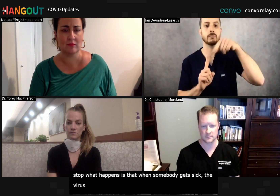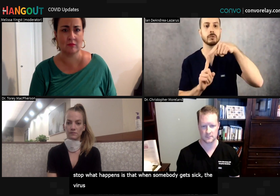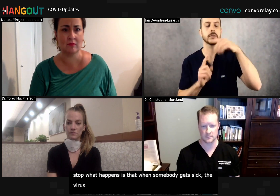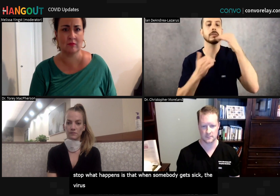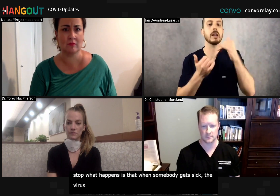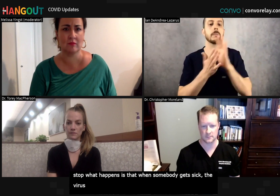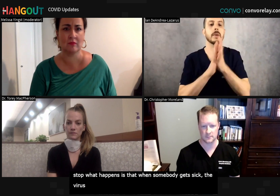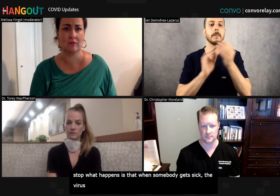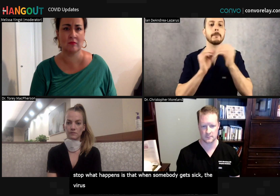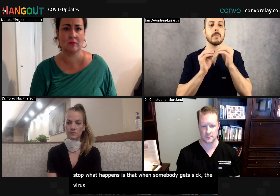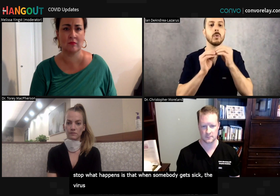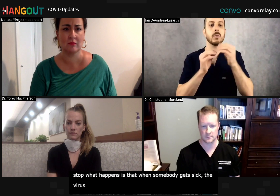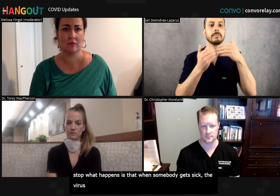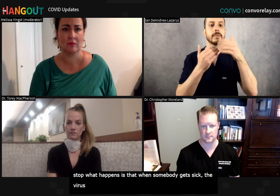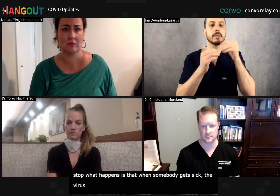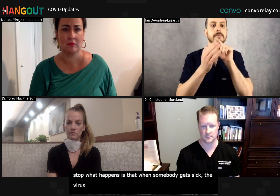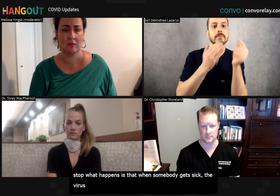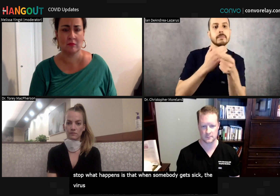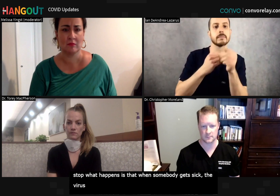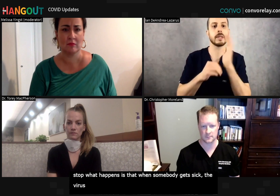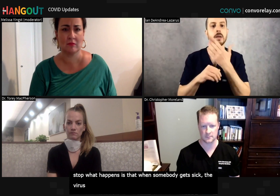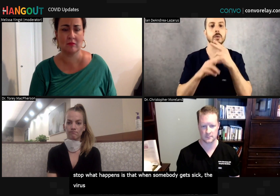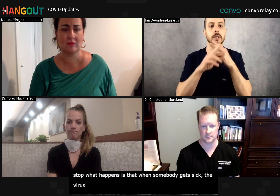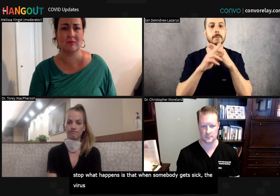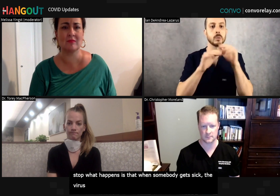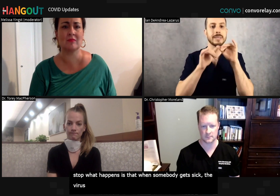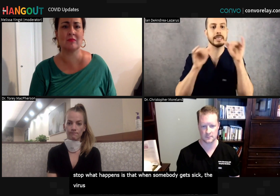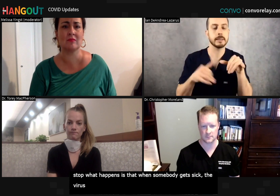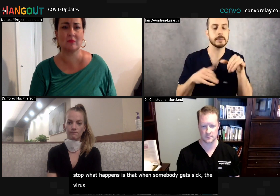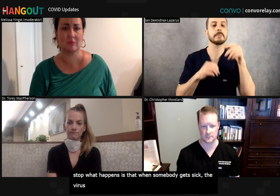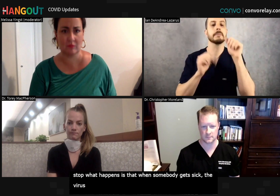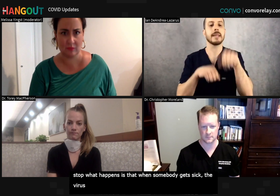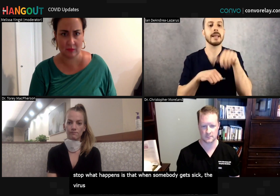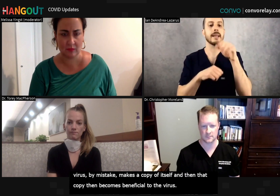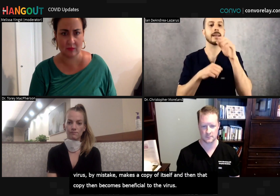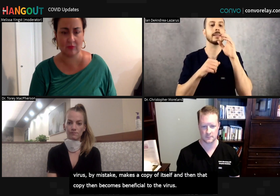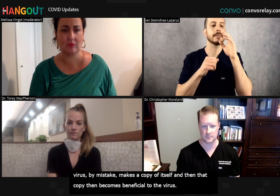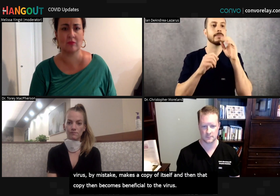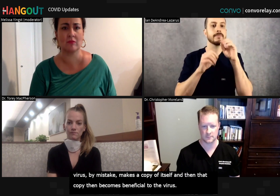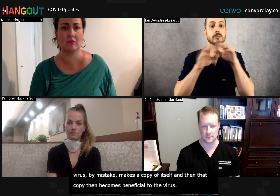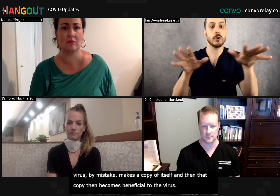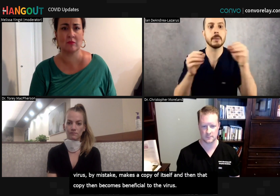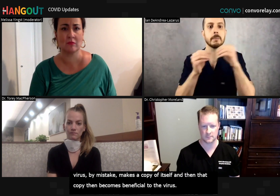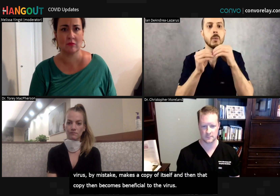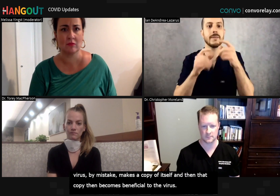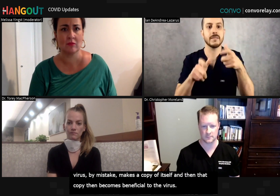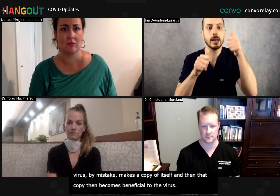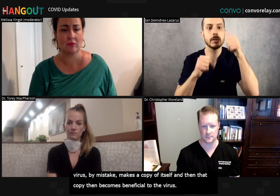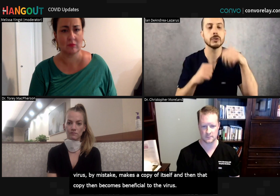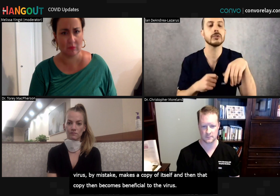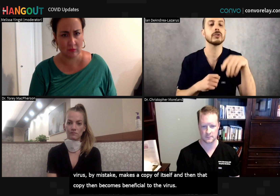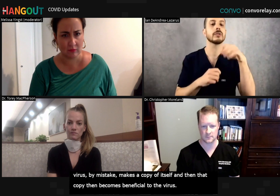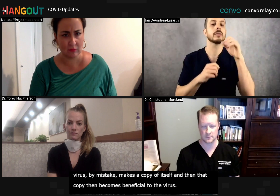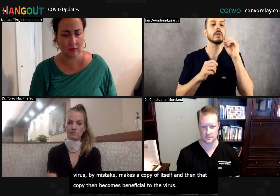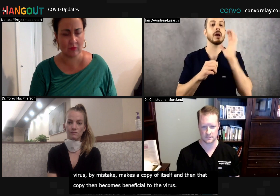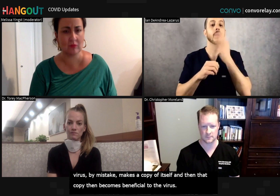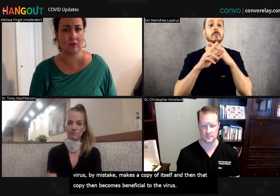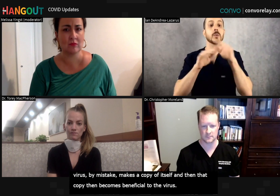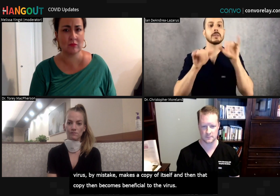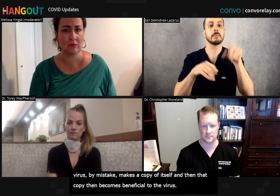then becomes beneficial to the virus. It wasn't intentional. It was a mistake that happened in the copying, but it becomes more transmissible. It can